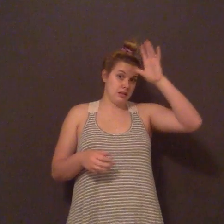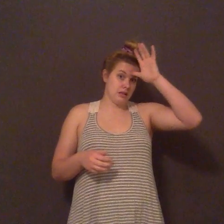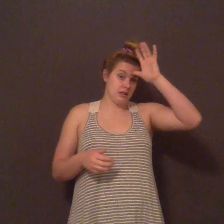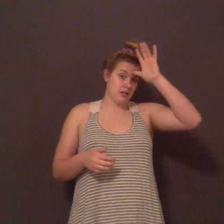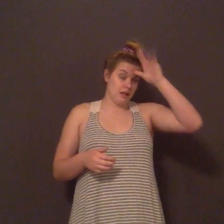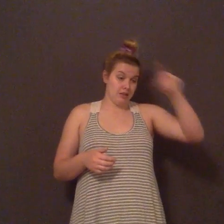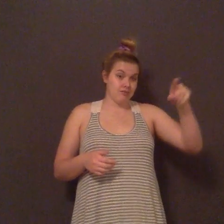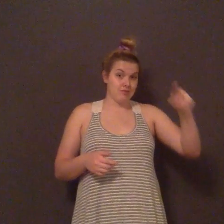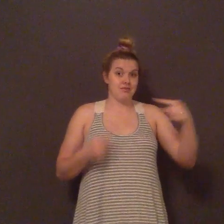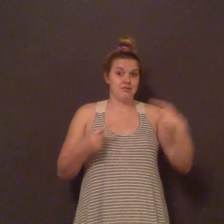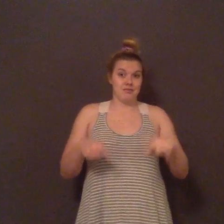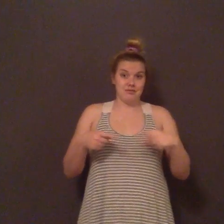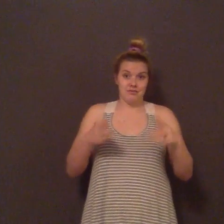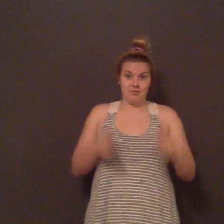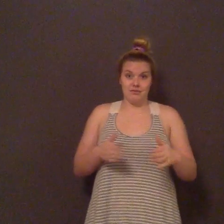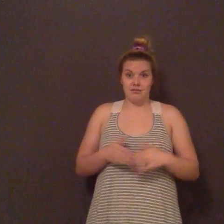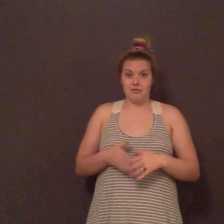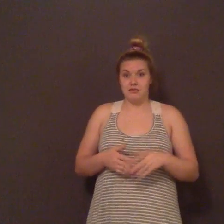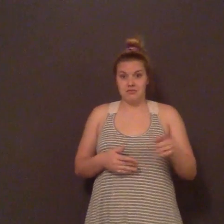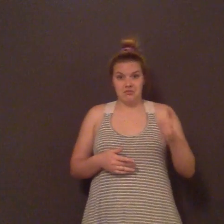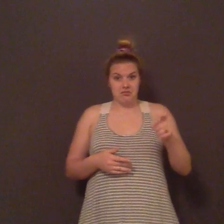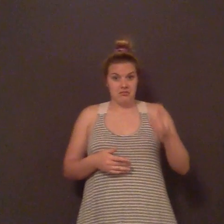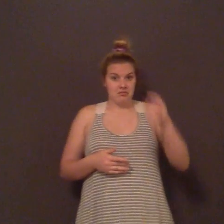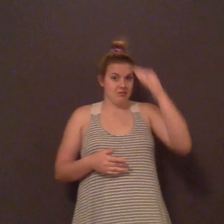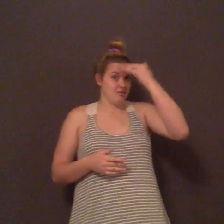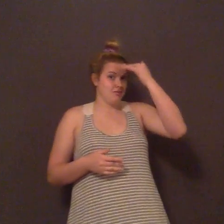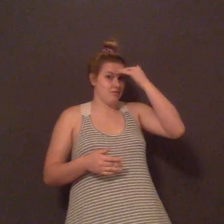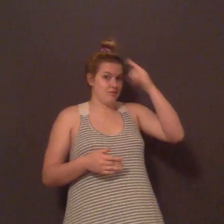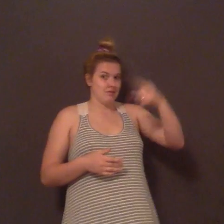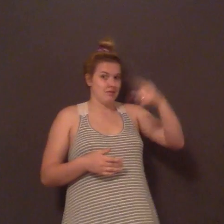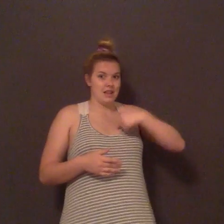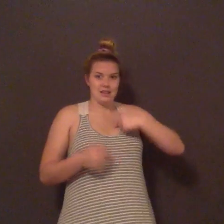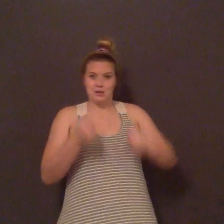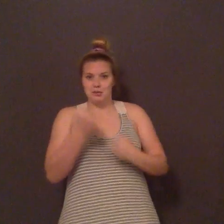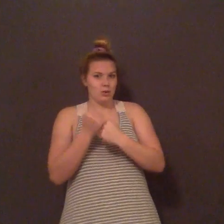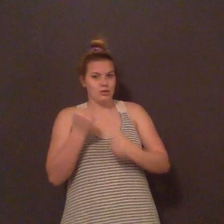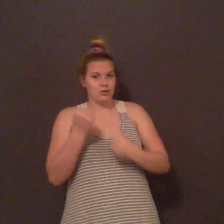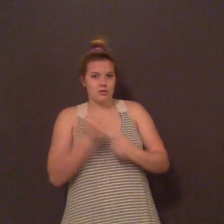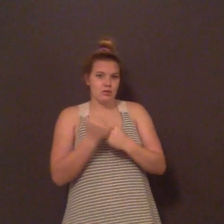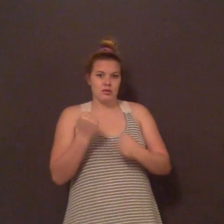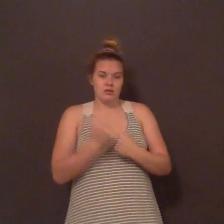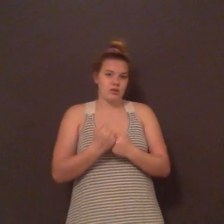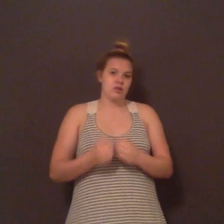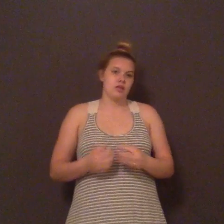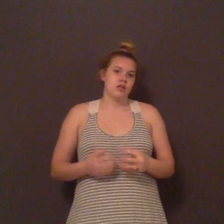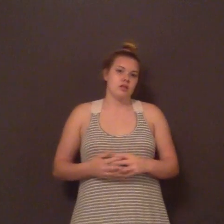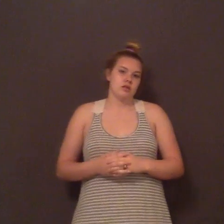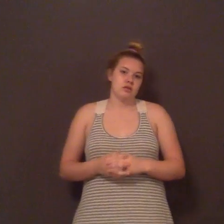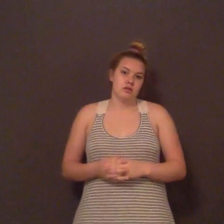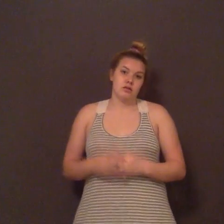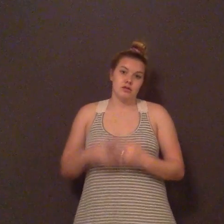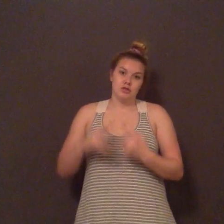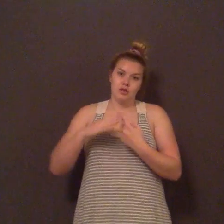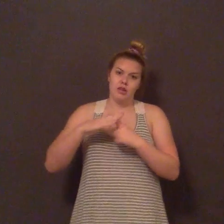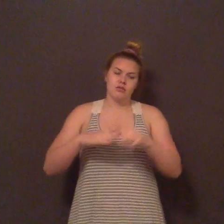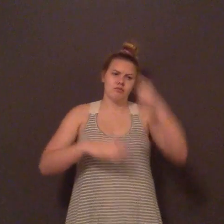embarrassing, but I want her to know that she has my complete support at this time when she's beginning to think for herself. I just wanted